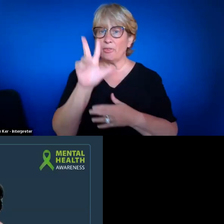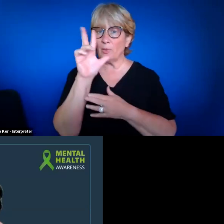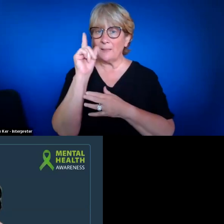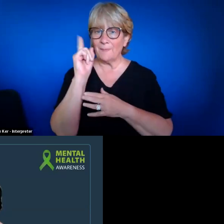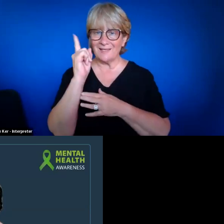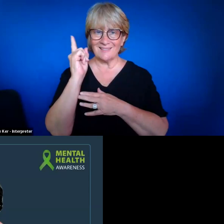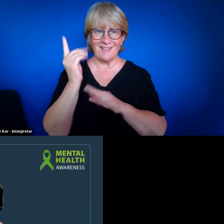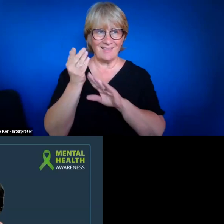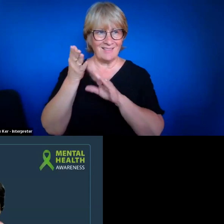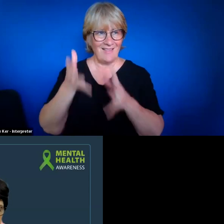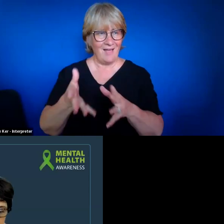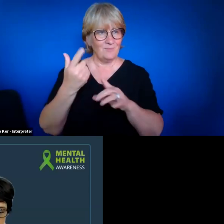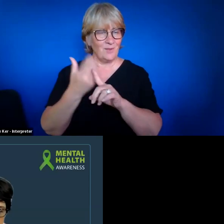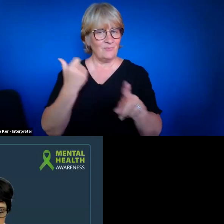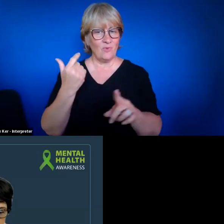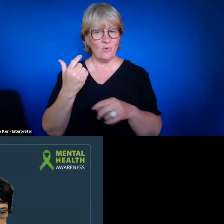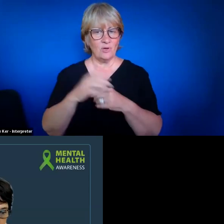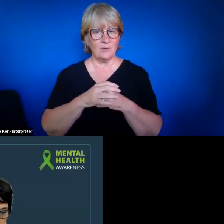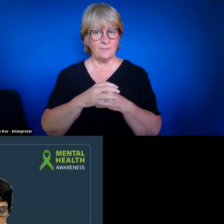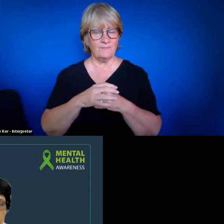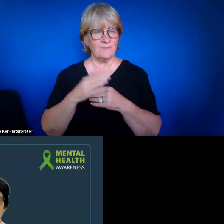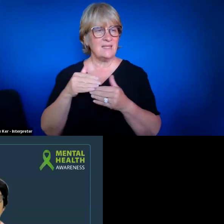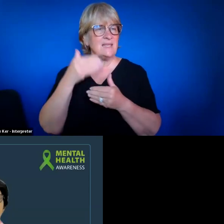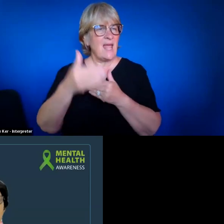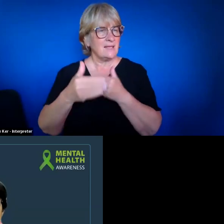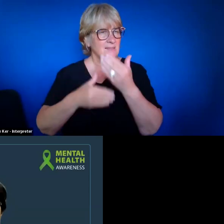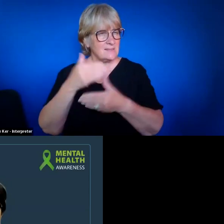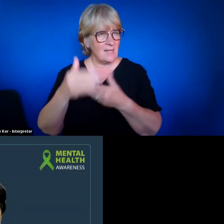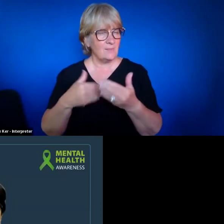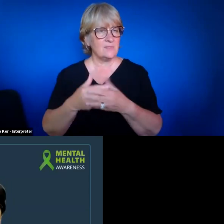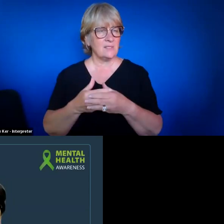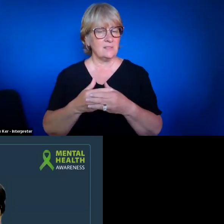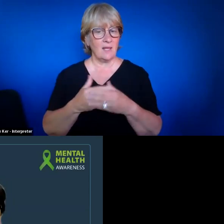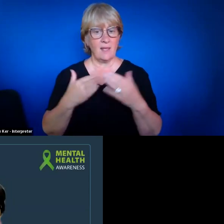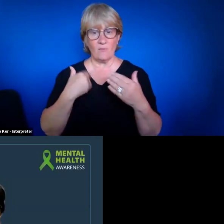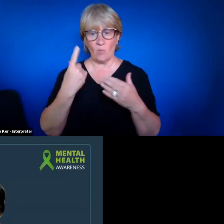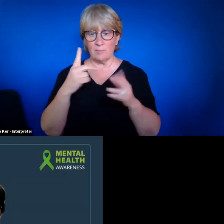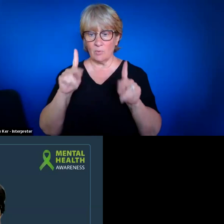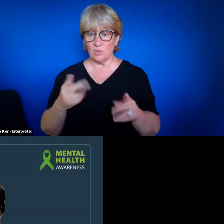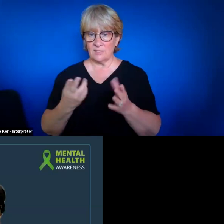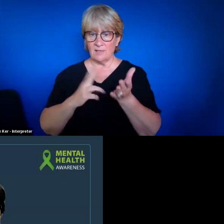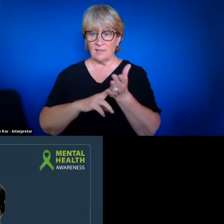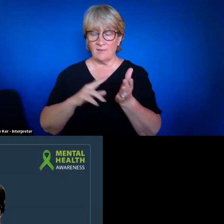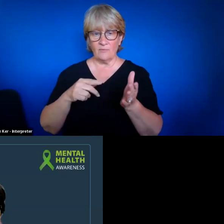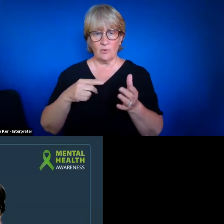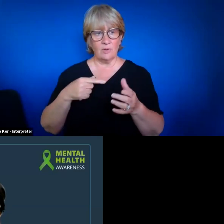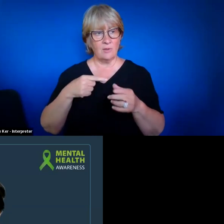left before we need to do action items and next steps and then move to public comment. I do have one person signed up for public